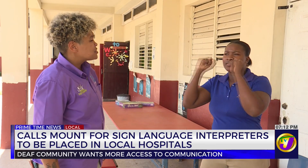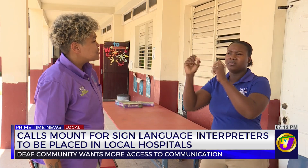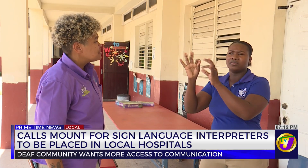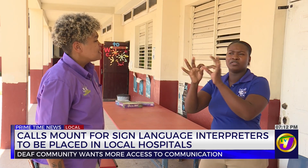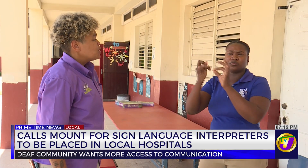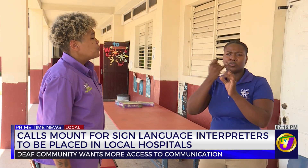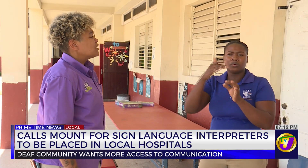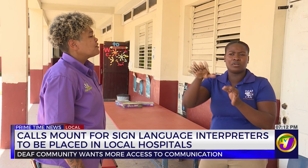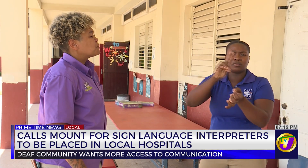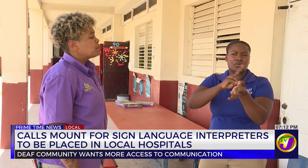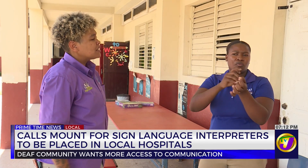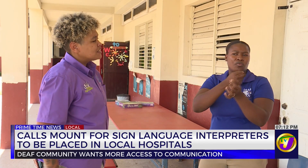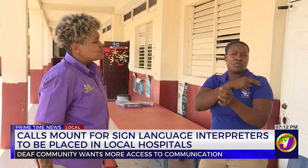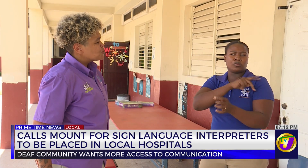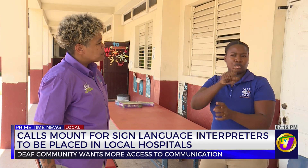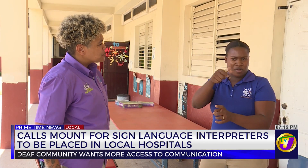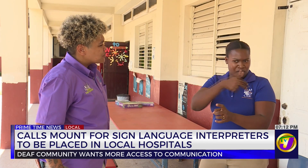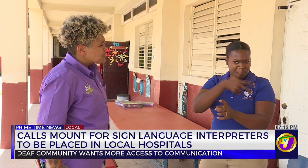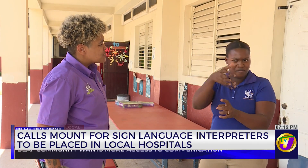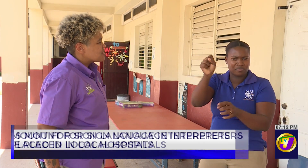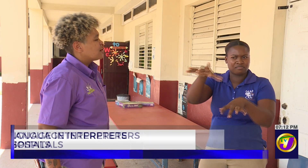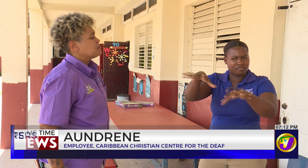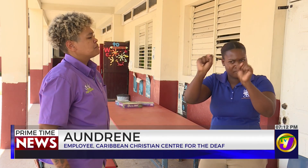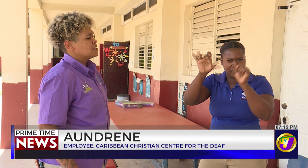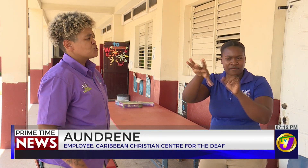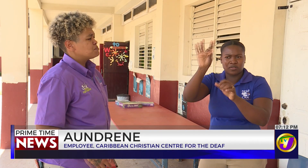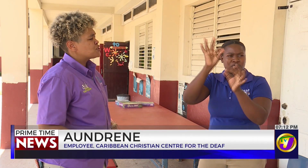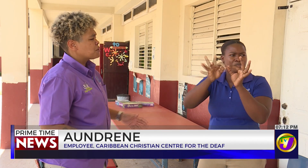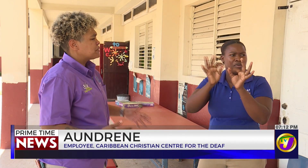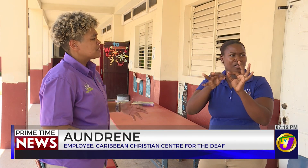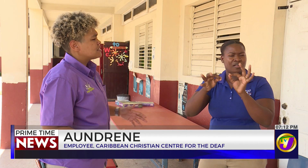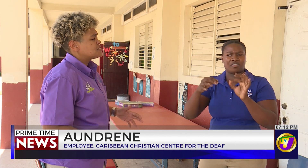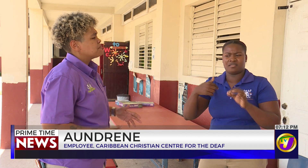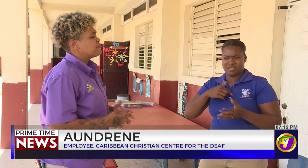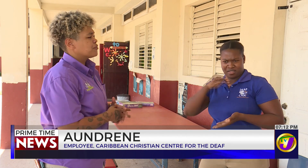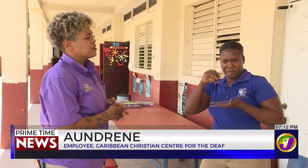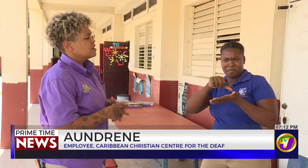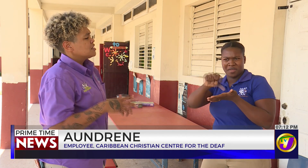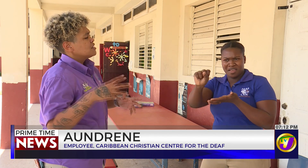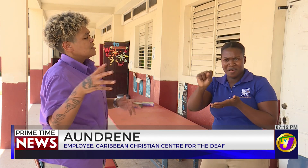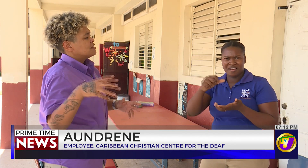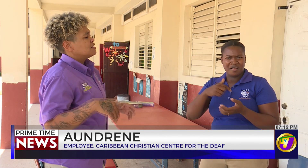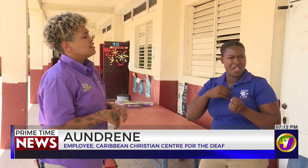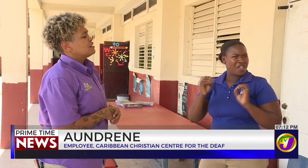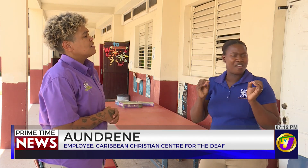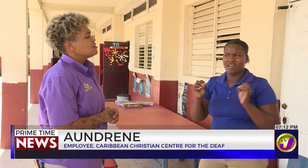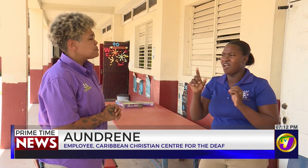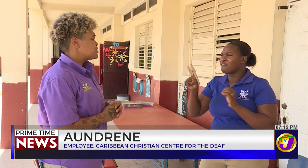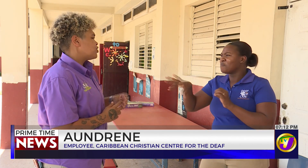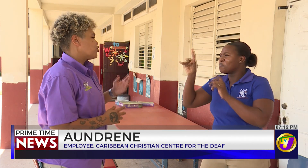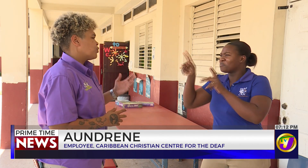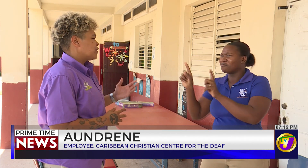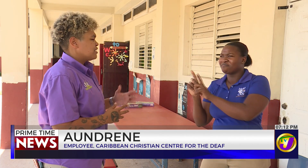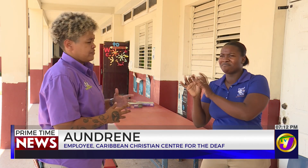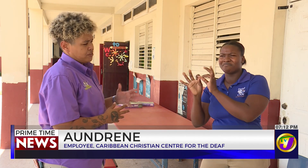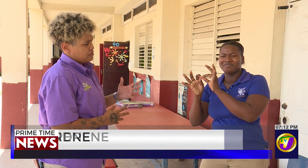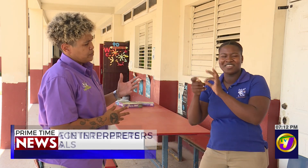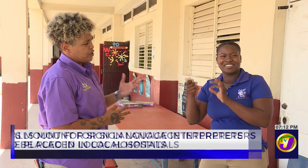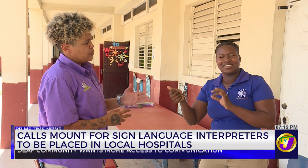person, we'd have to pay the interpreters. There should be some mechanism for the hospital or wherever we're